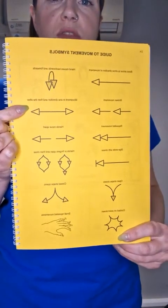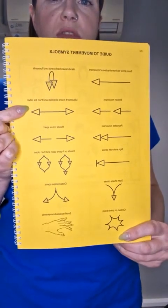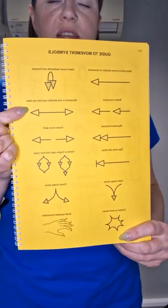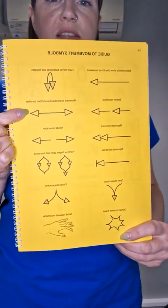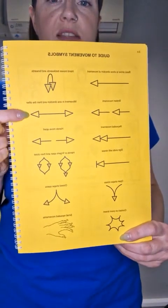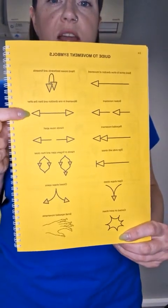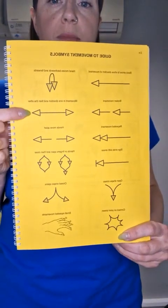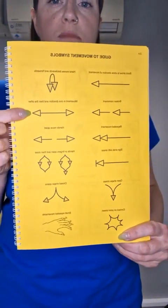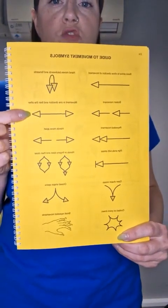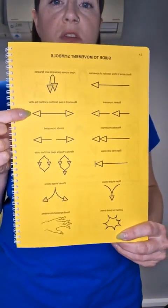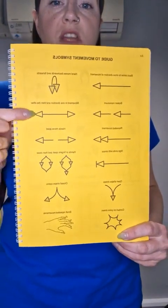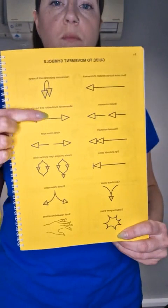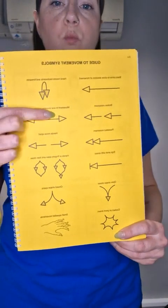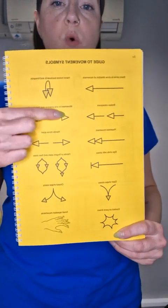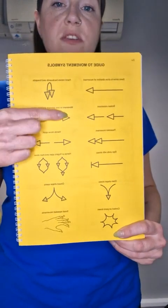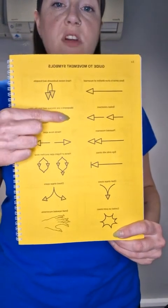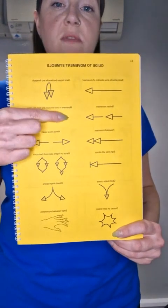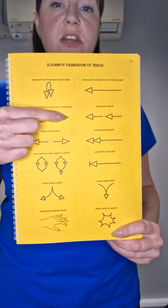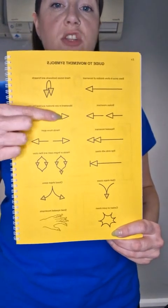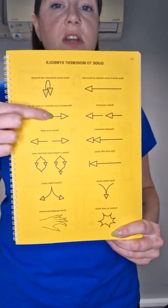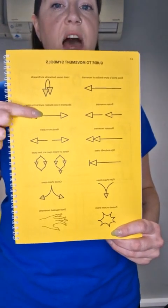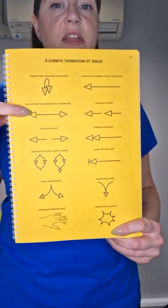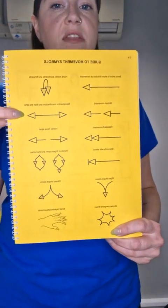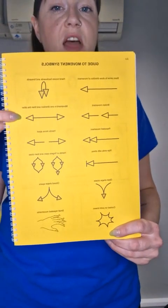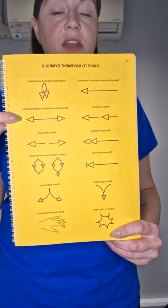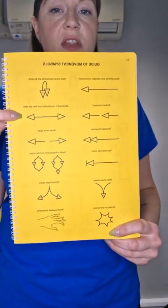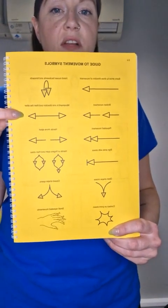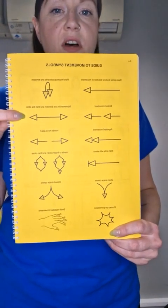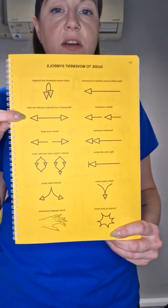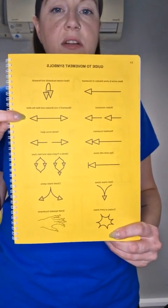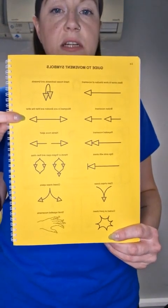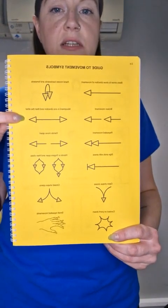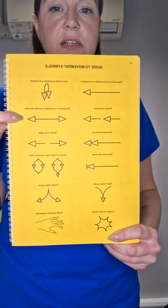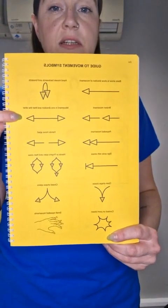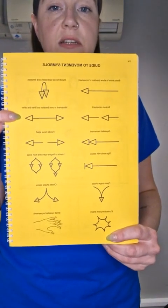This is a movement in one direction and then another.